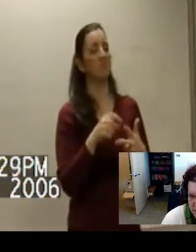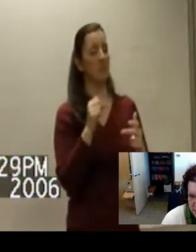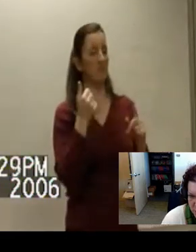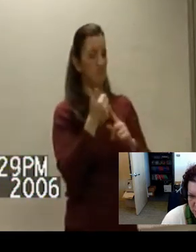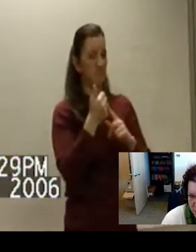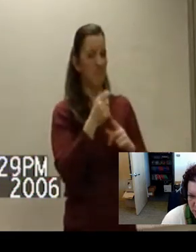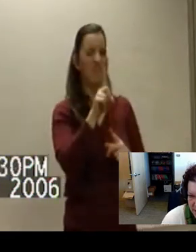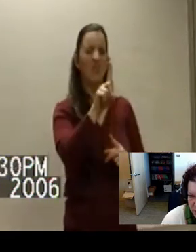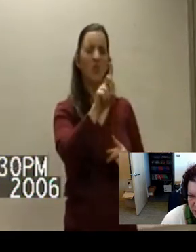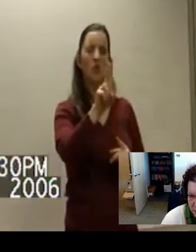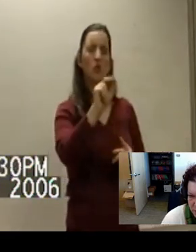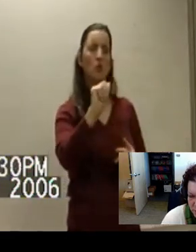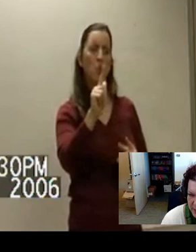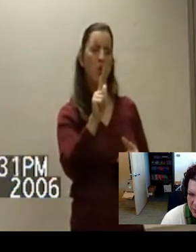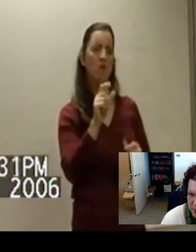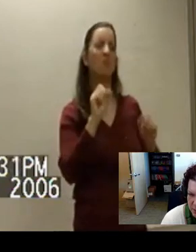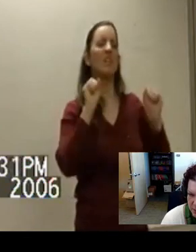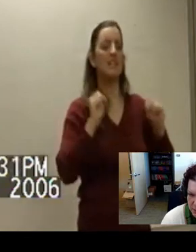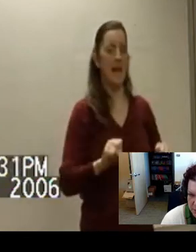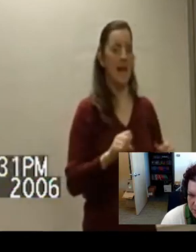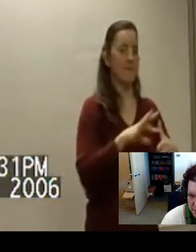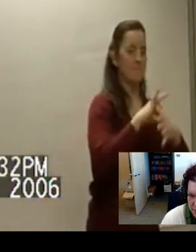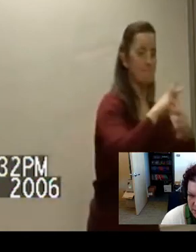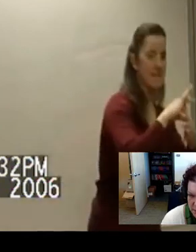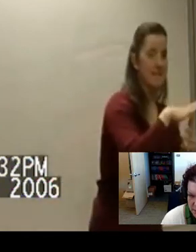was called White Rock.